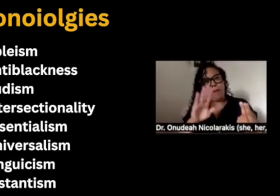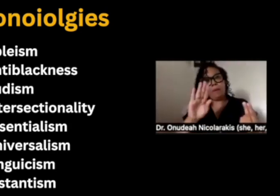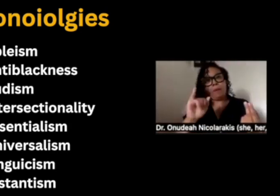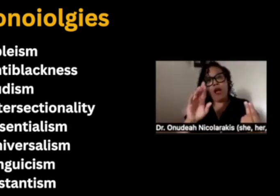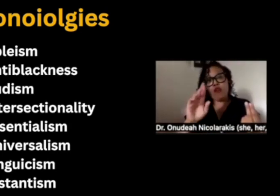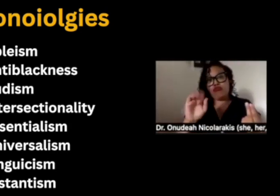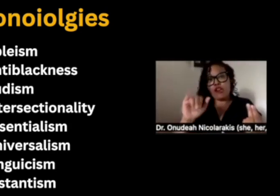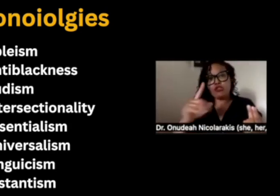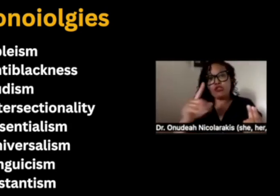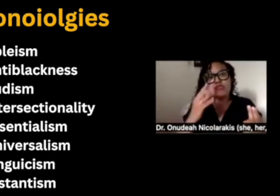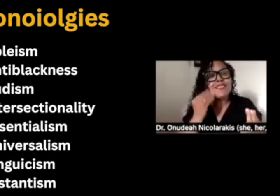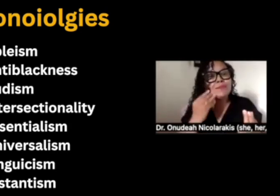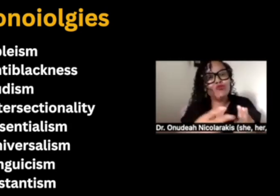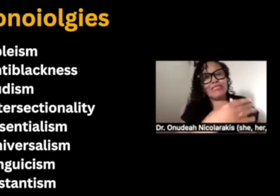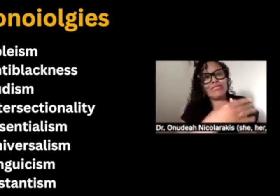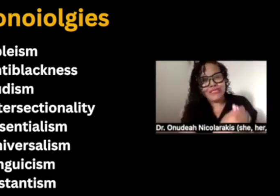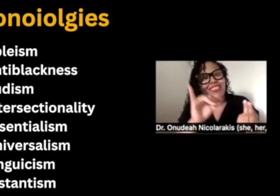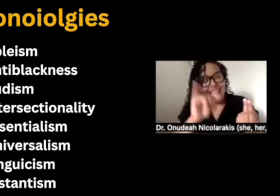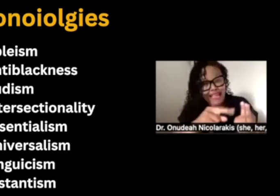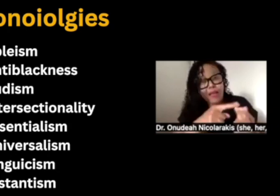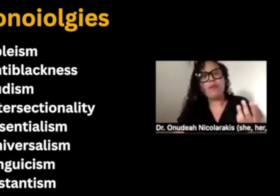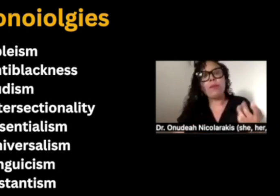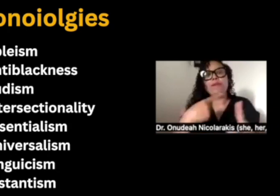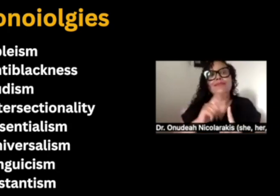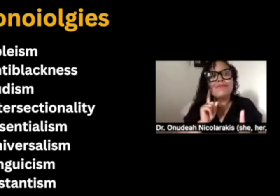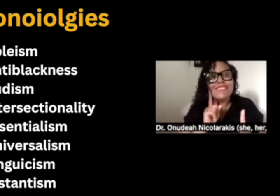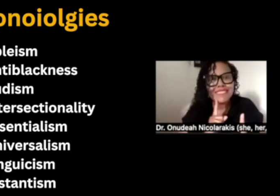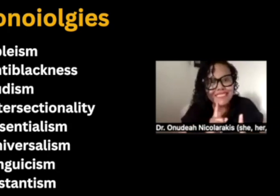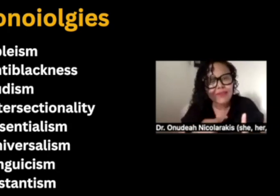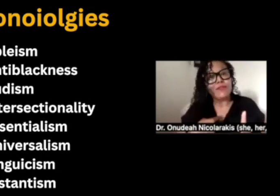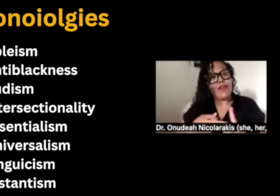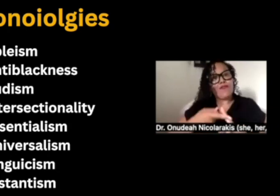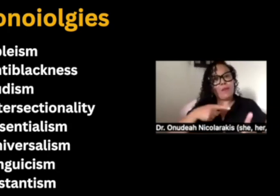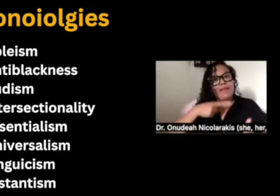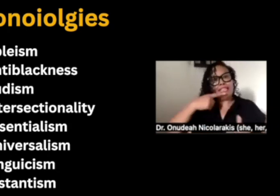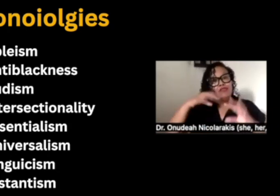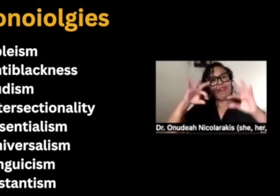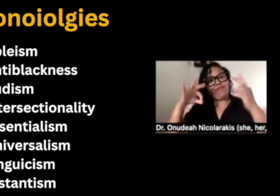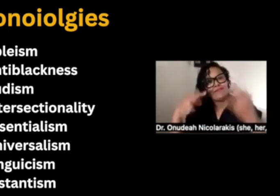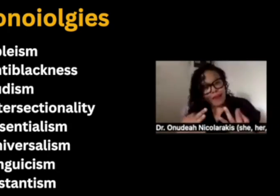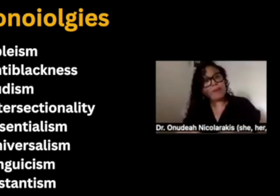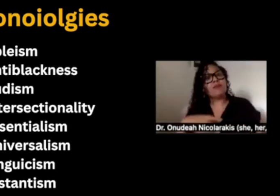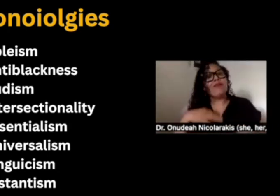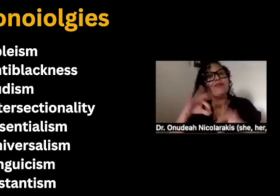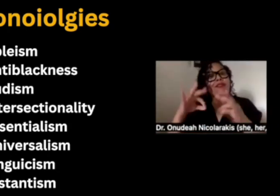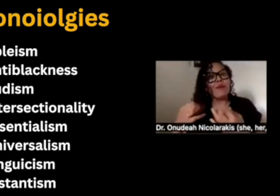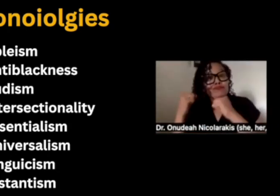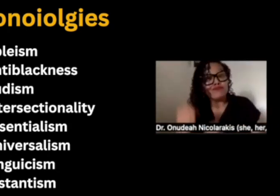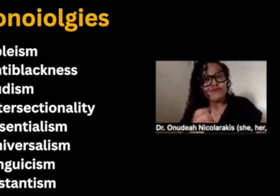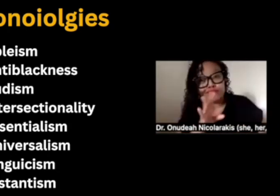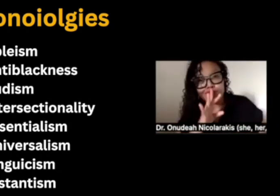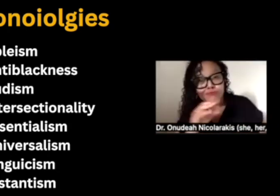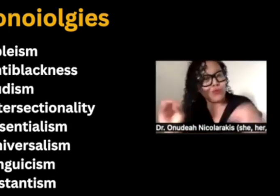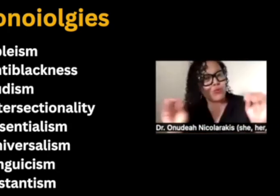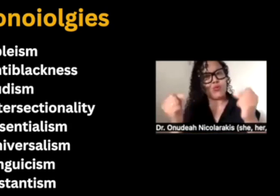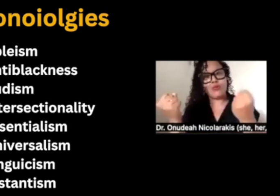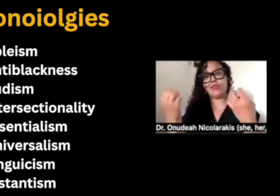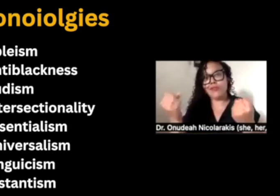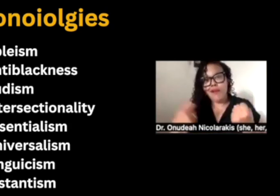someone who is white. My biracial experience can be included this. I'm from a hearing family, and